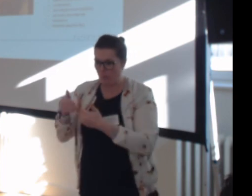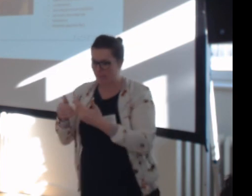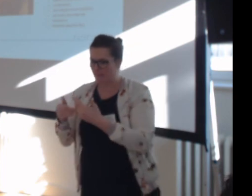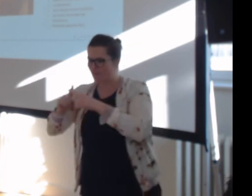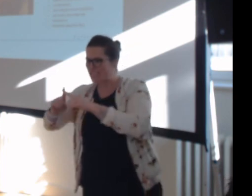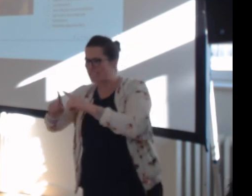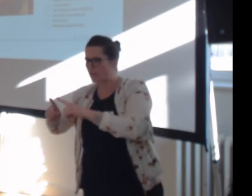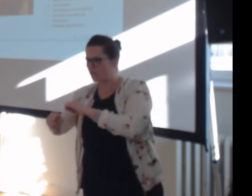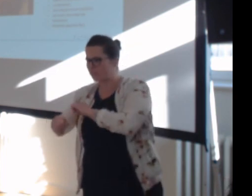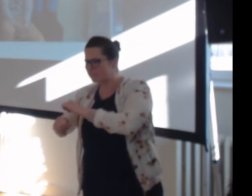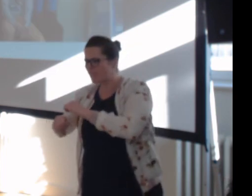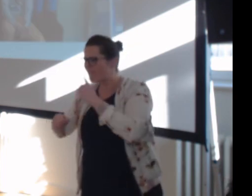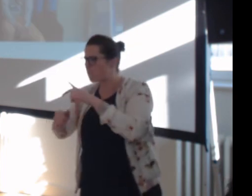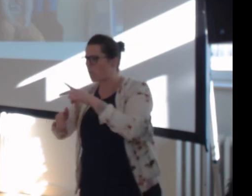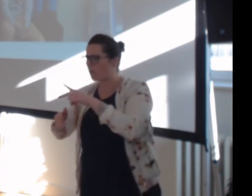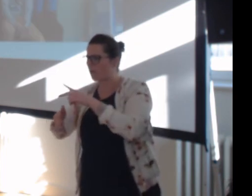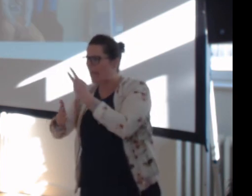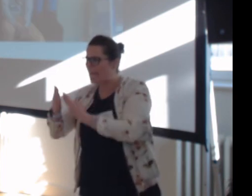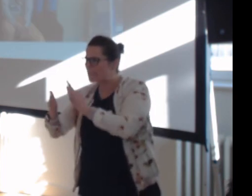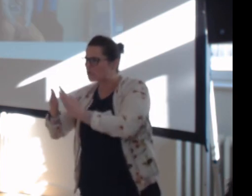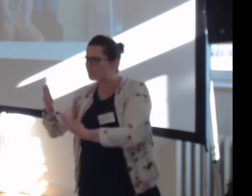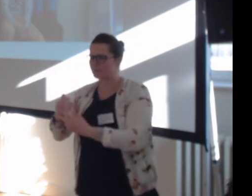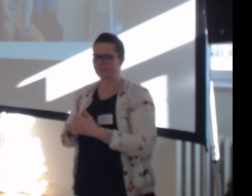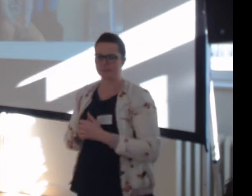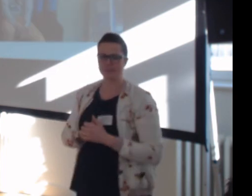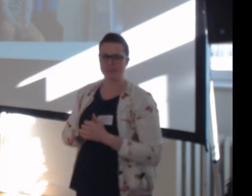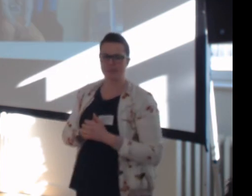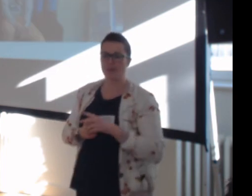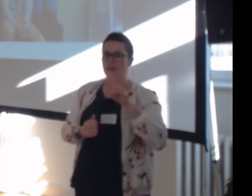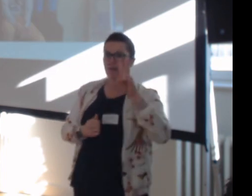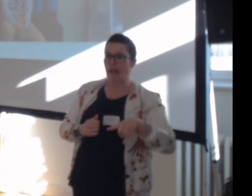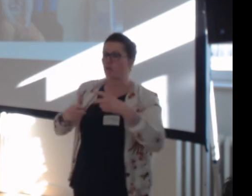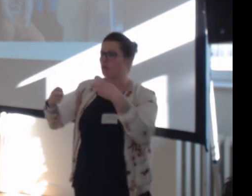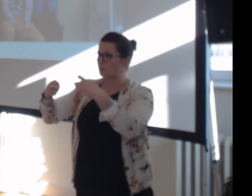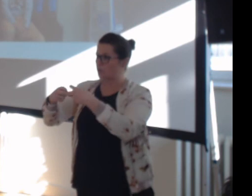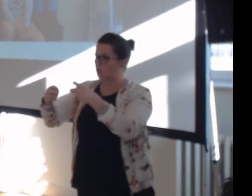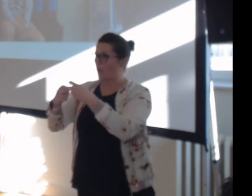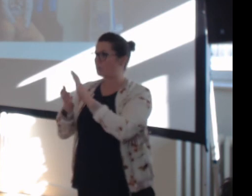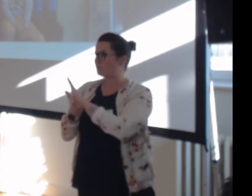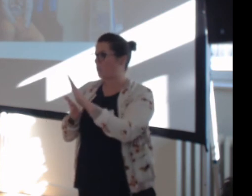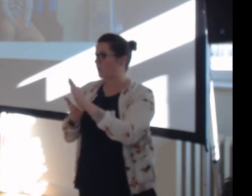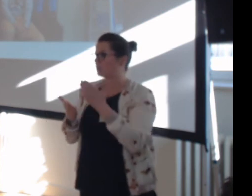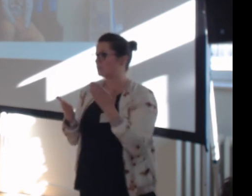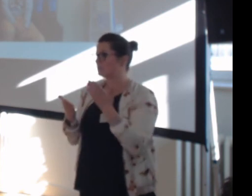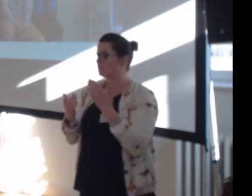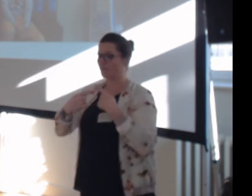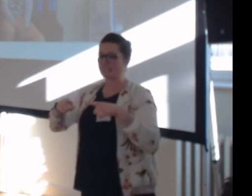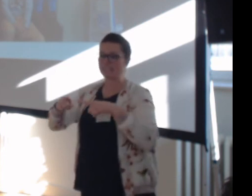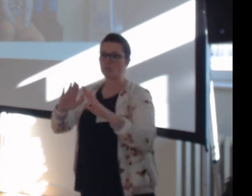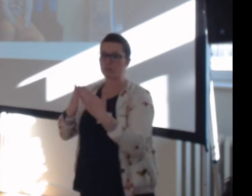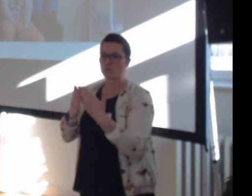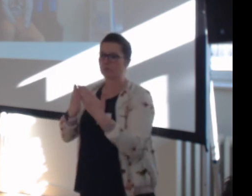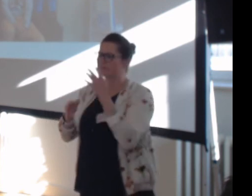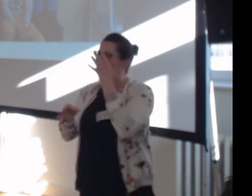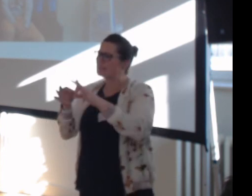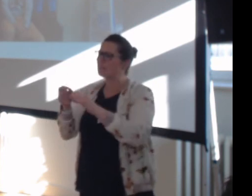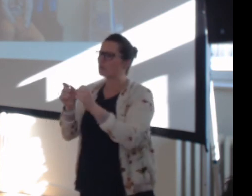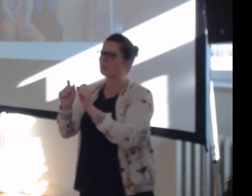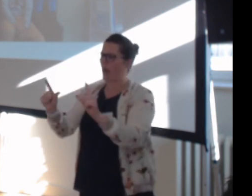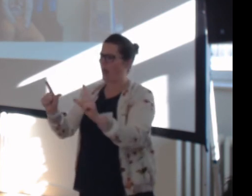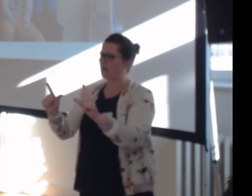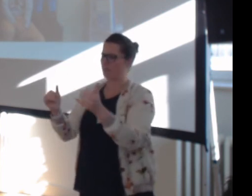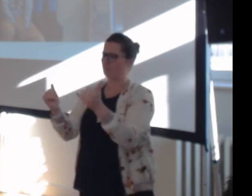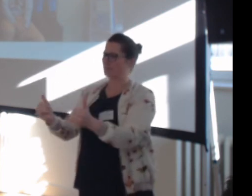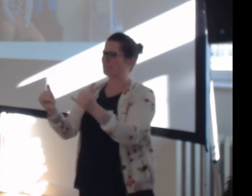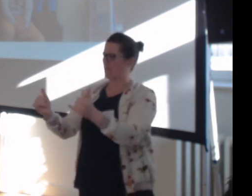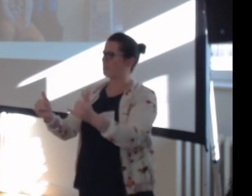different reading speeds. In Flanders and Brussels, for example, a number of books in simple language are